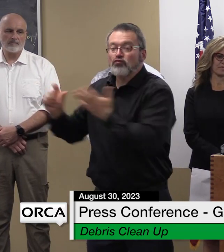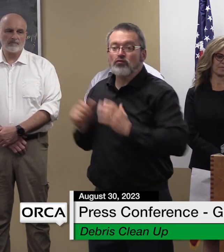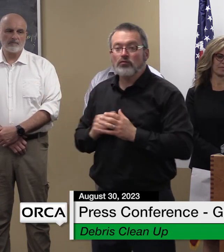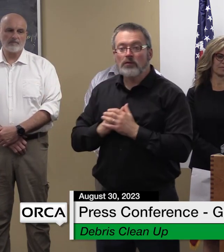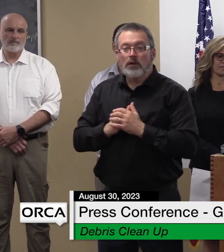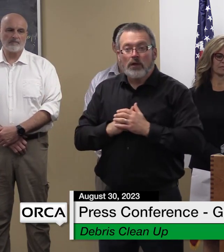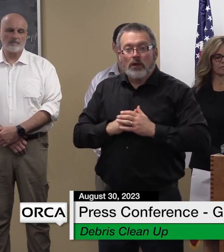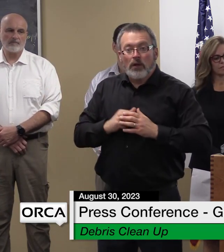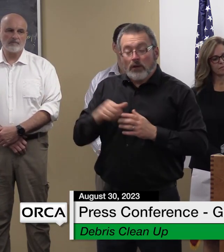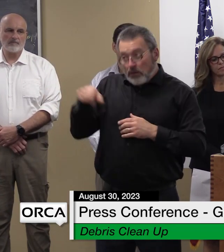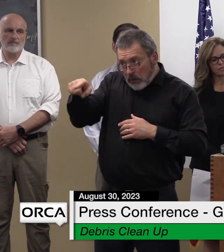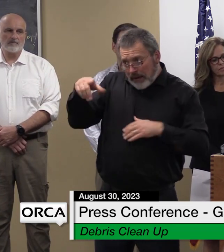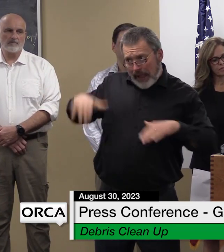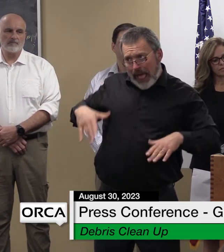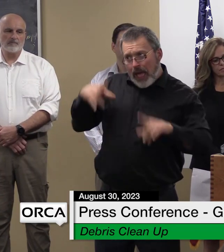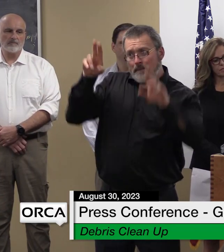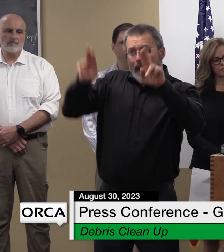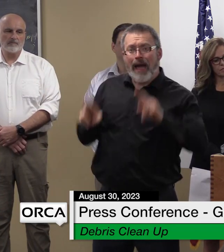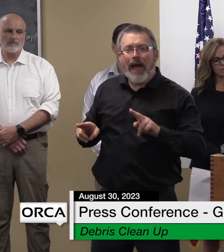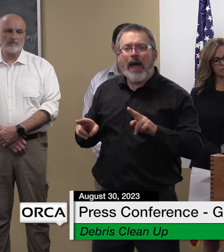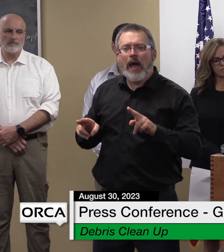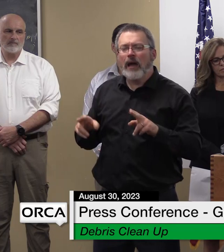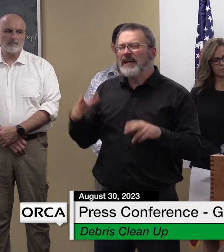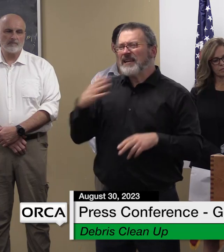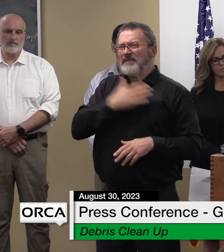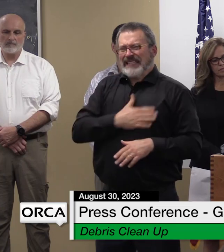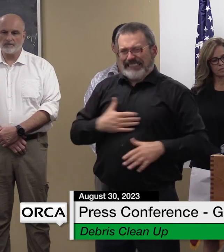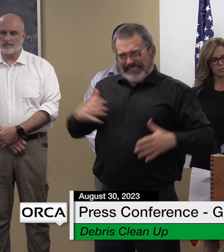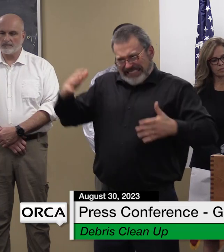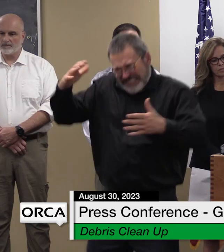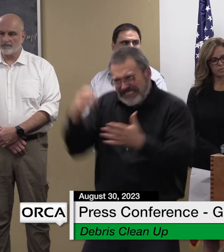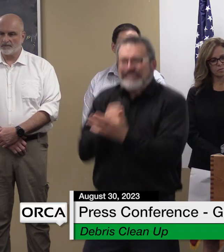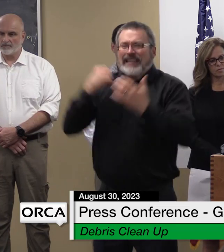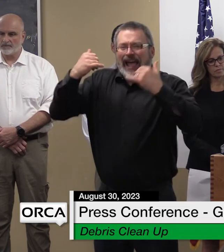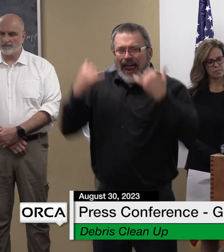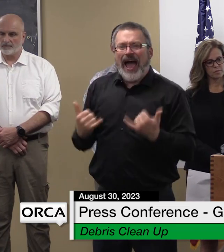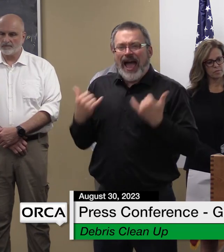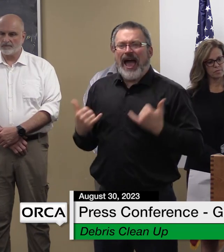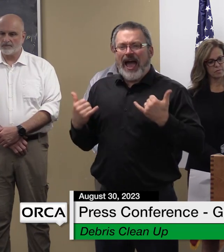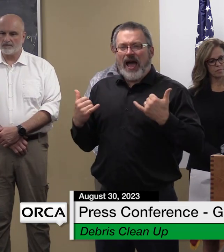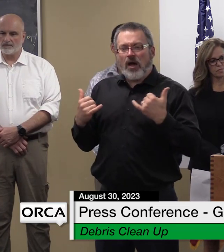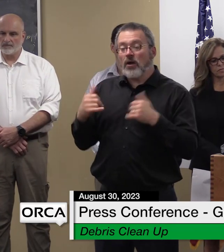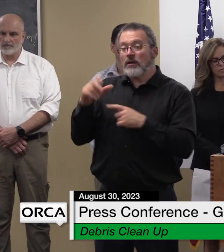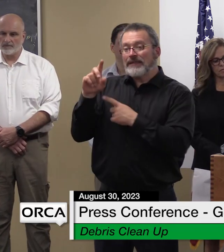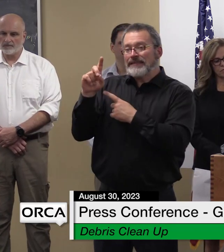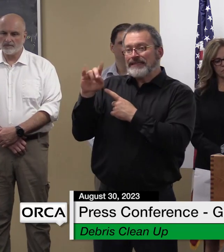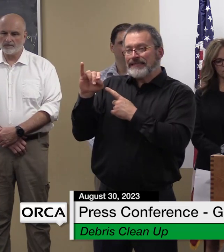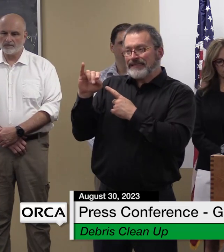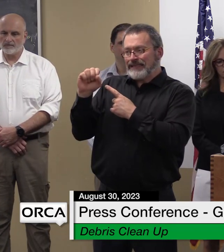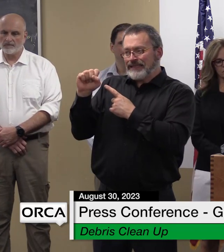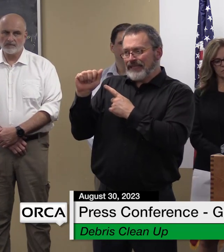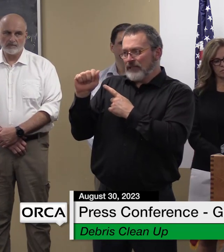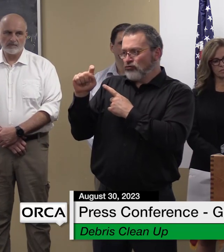assistance, please do so by visiting disasterassistance.gov. or calling us at